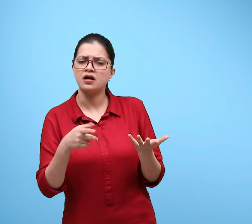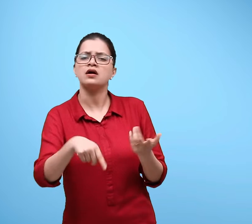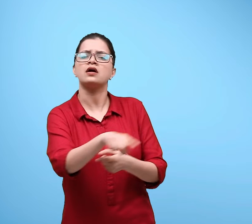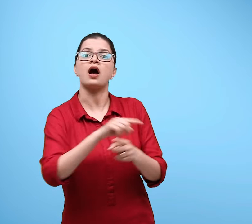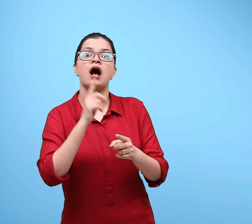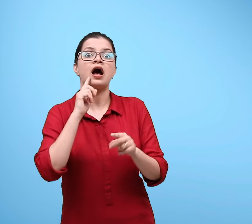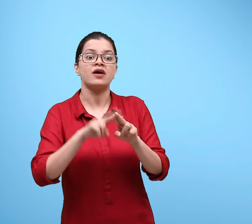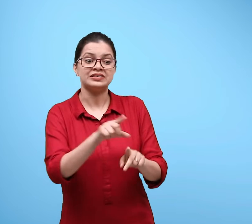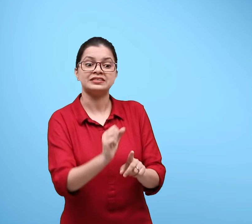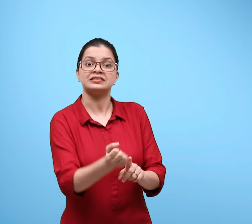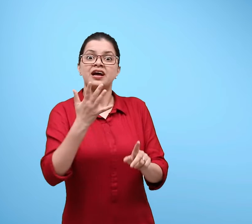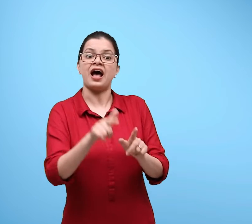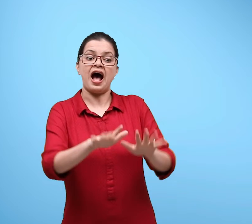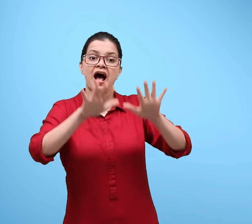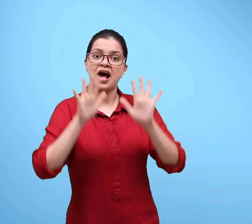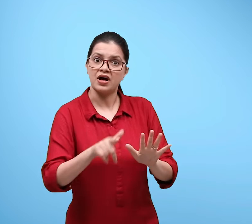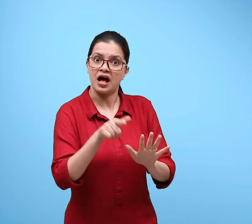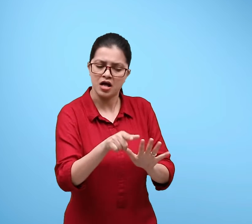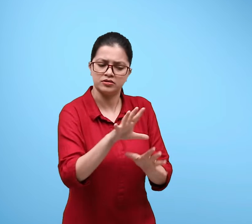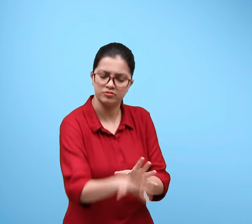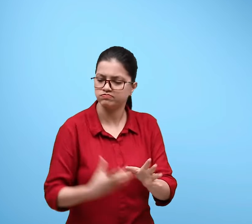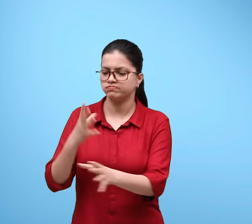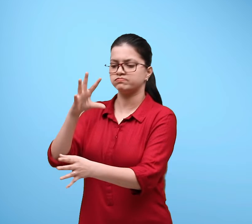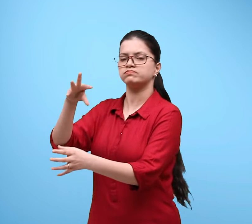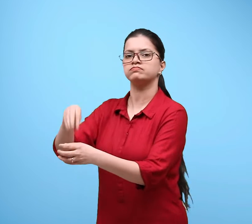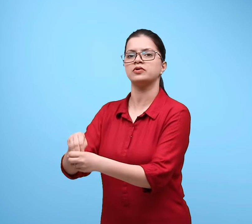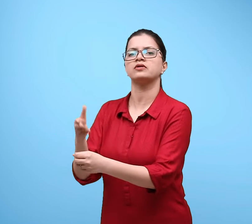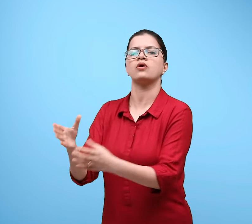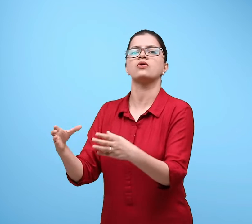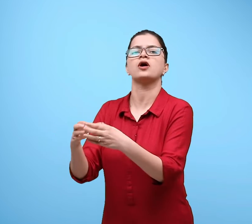Include these objects also in the group of shiny materials.